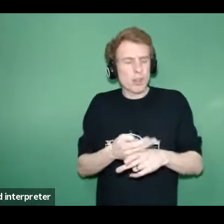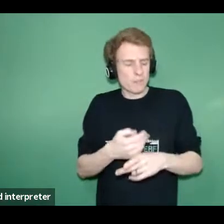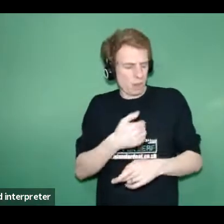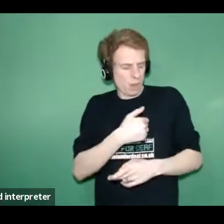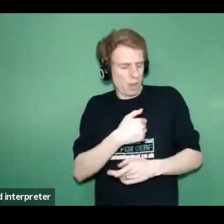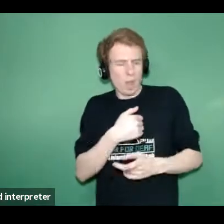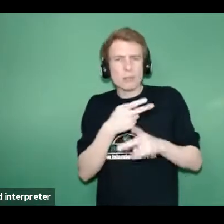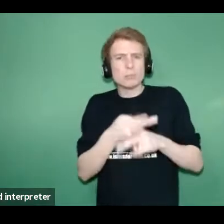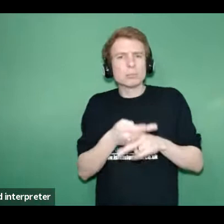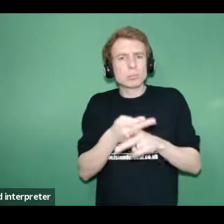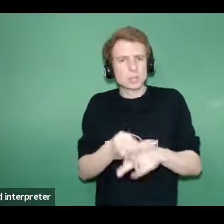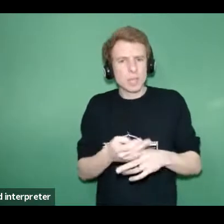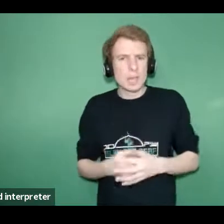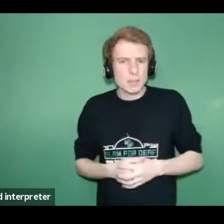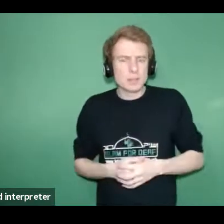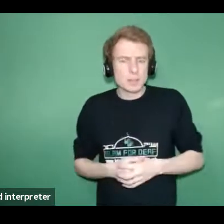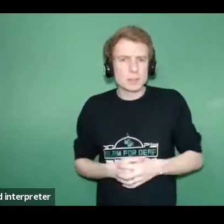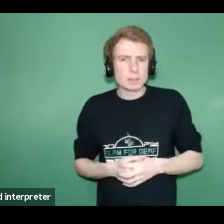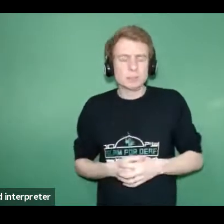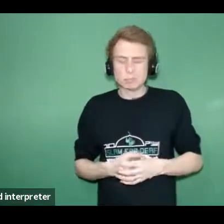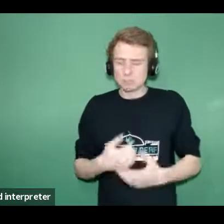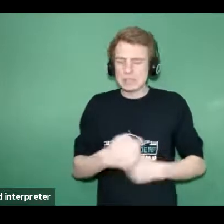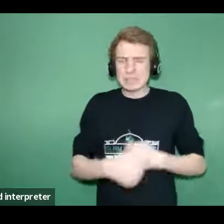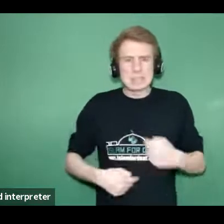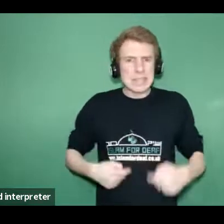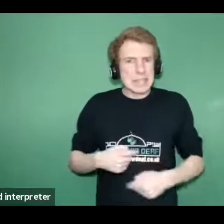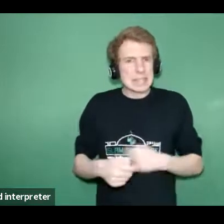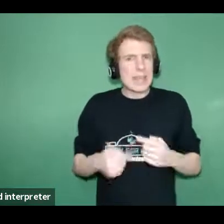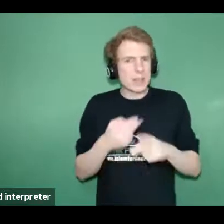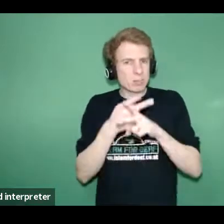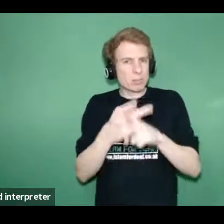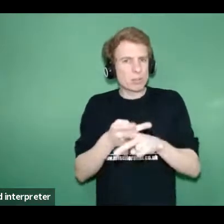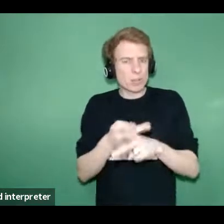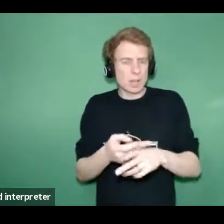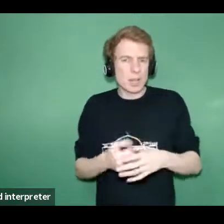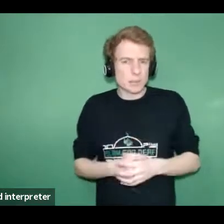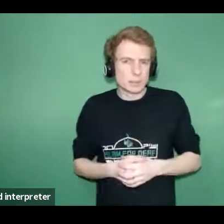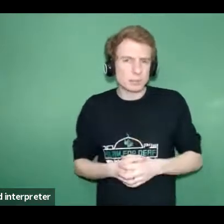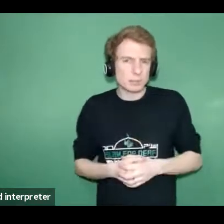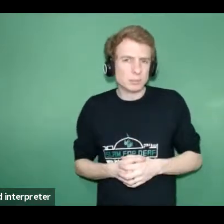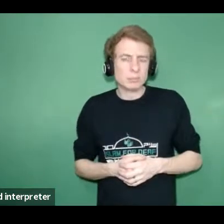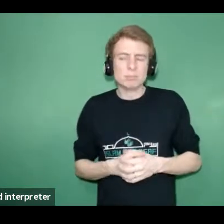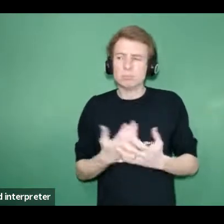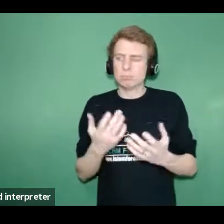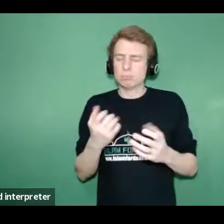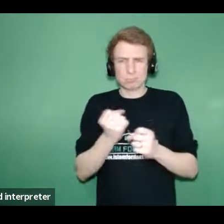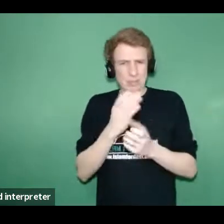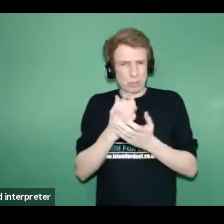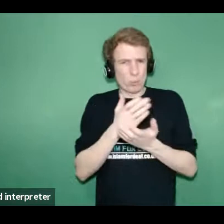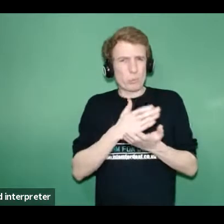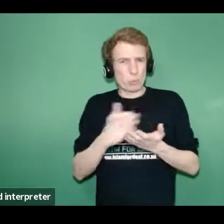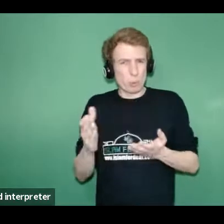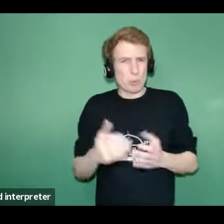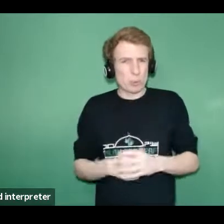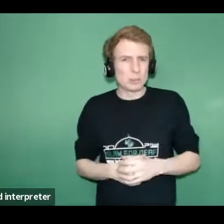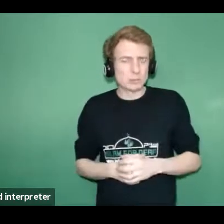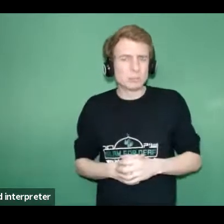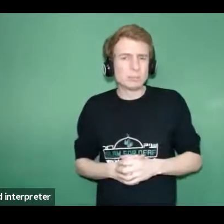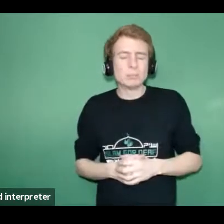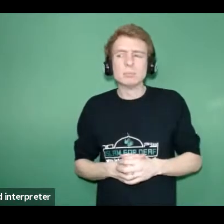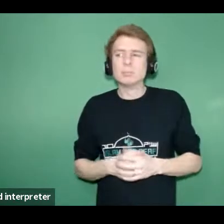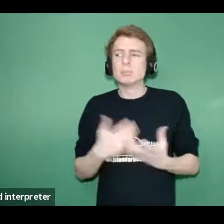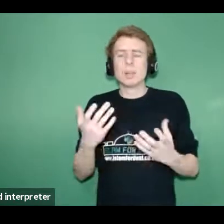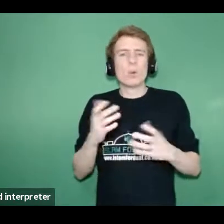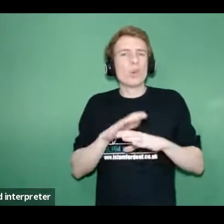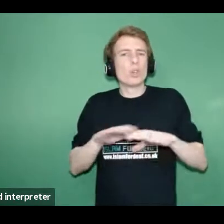like your intestines, and those things. So preserve them as well. So do not